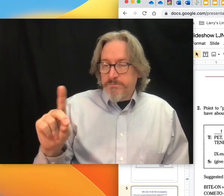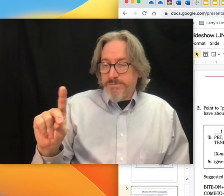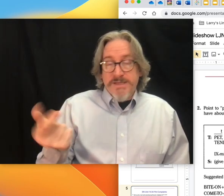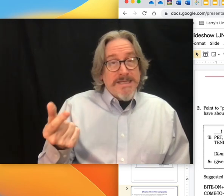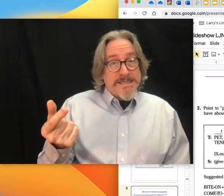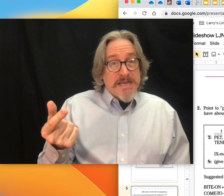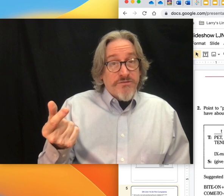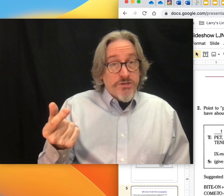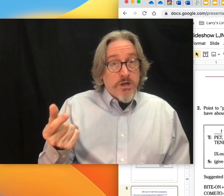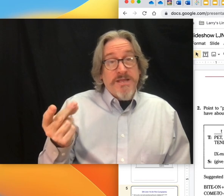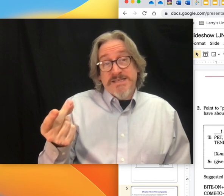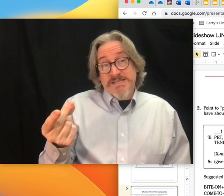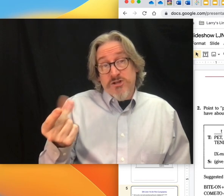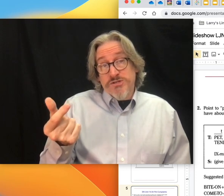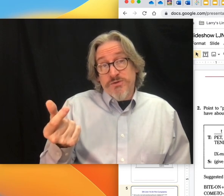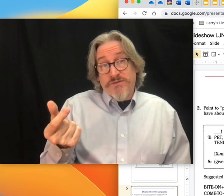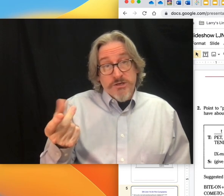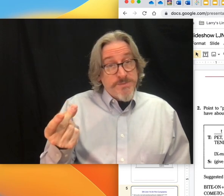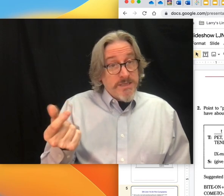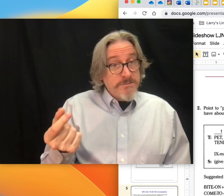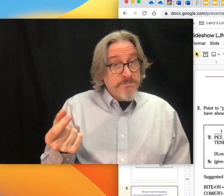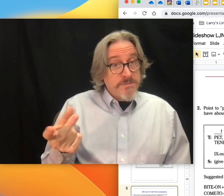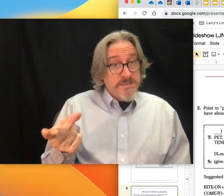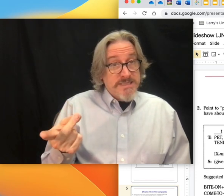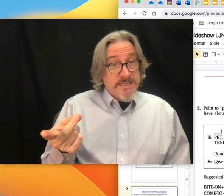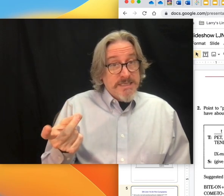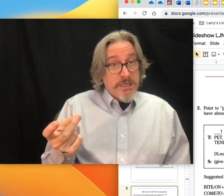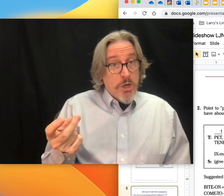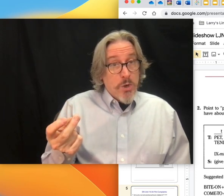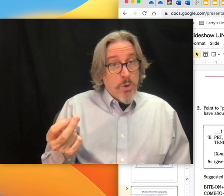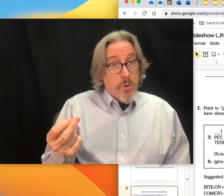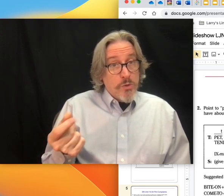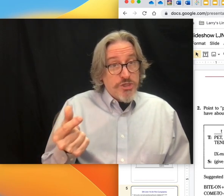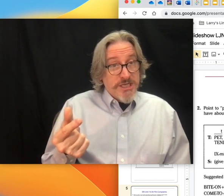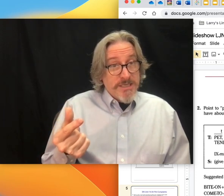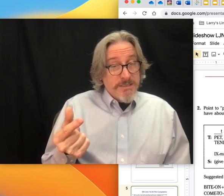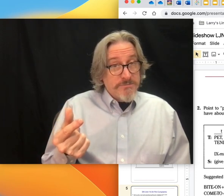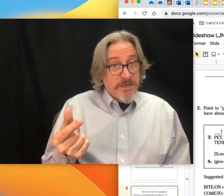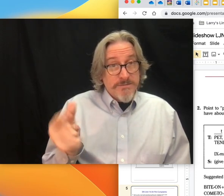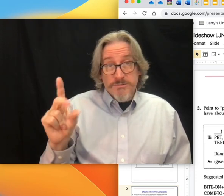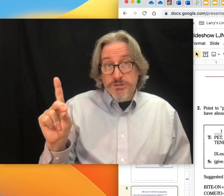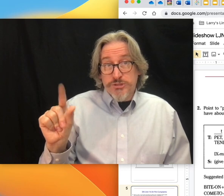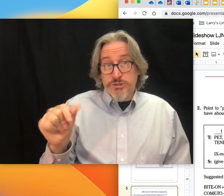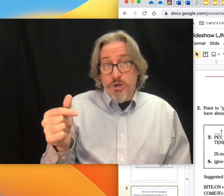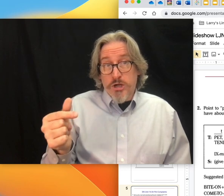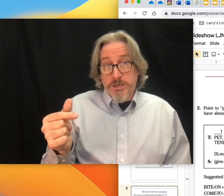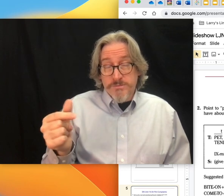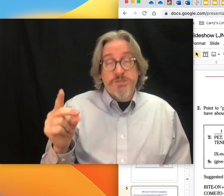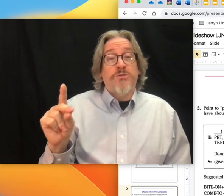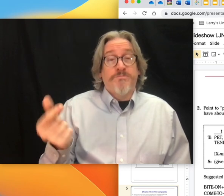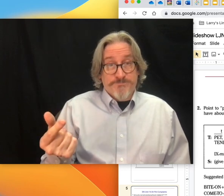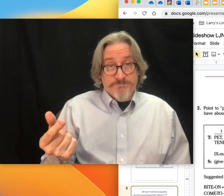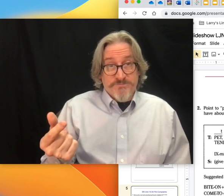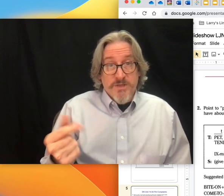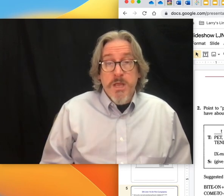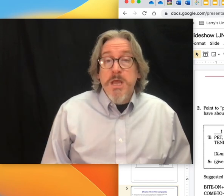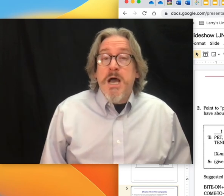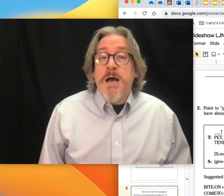Dog, sign for dog, this is also fingerspelling, D-O-G, right? Dog, so,